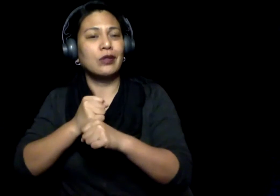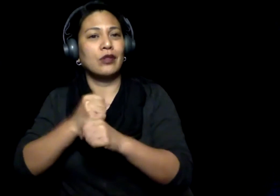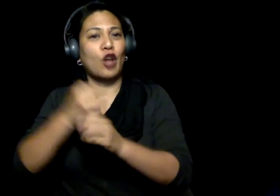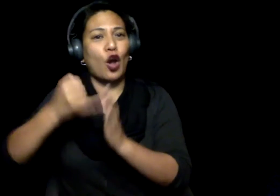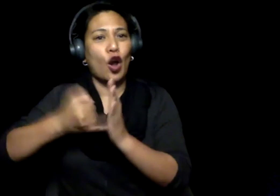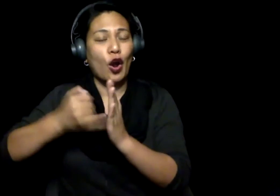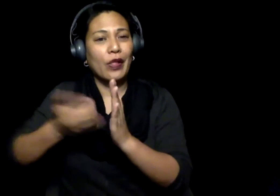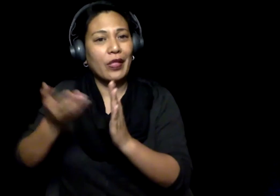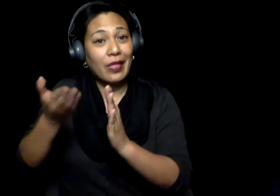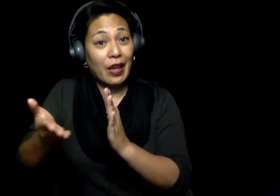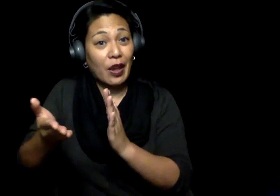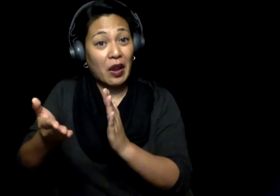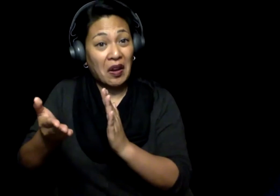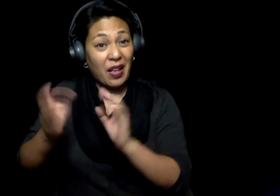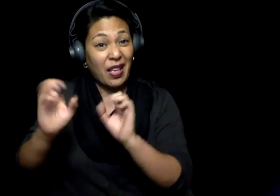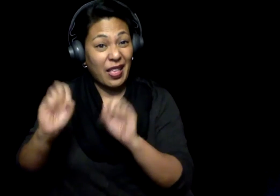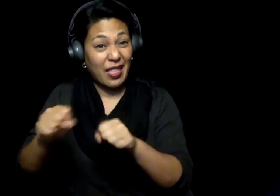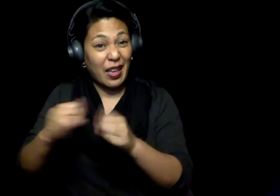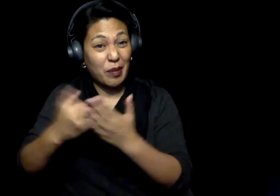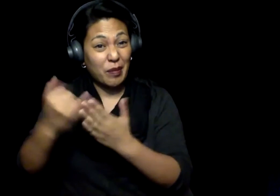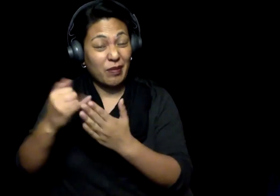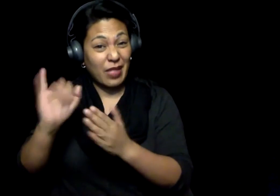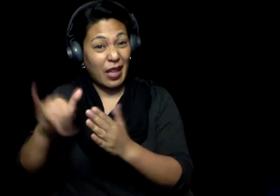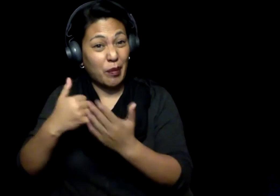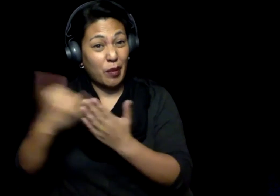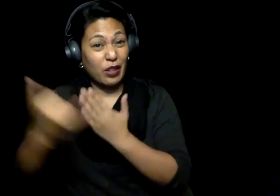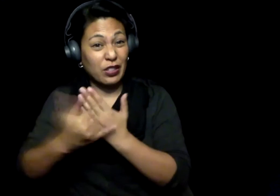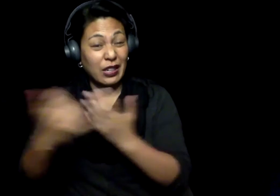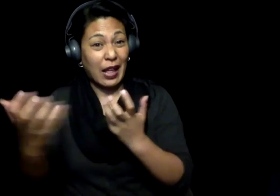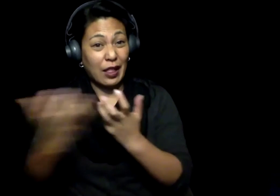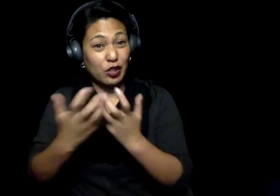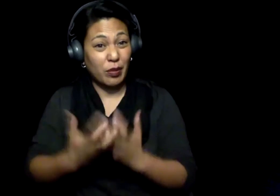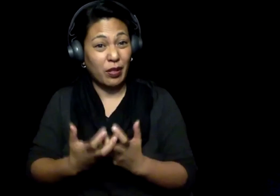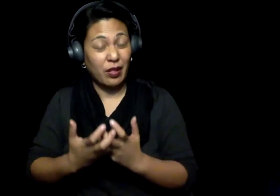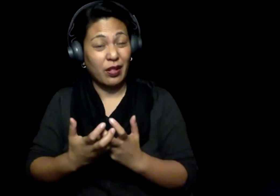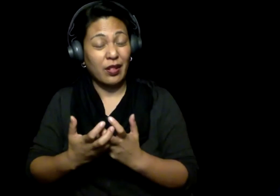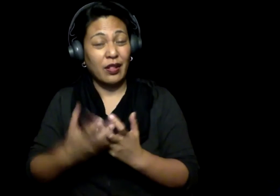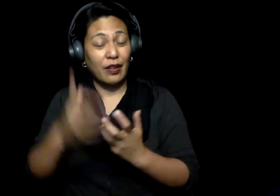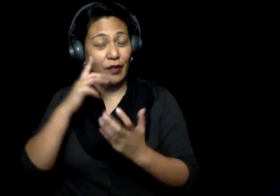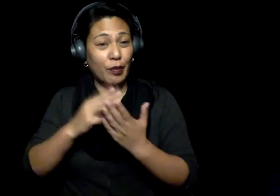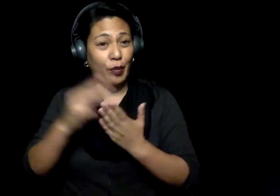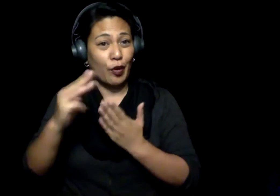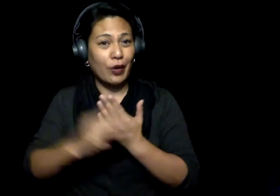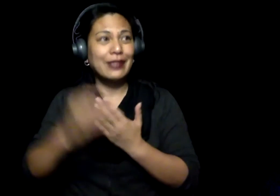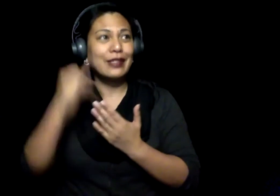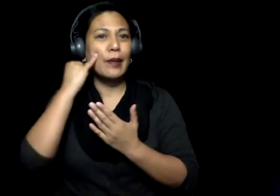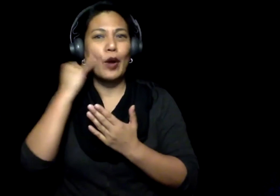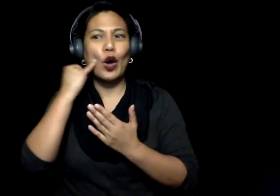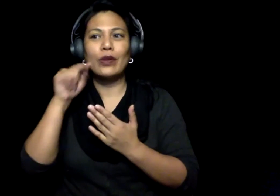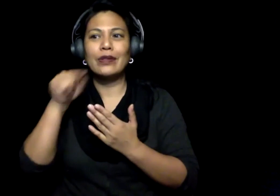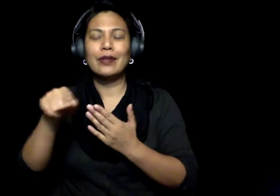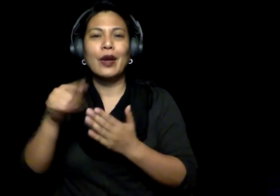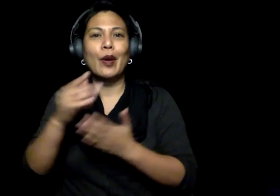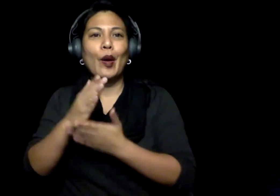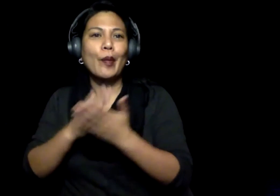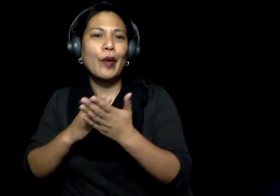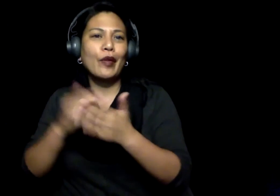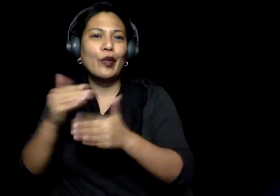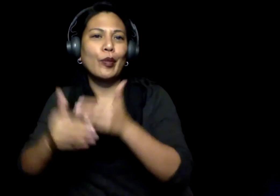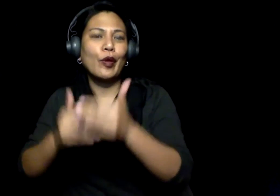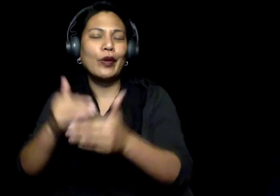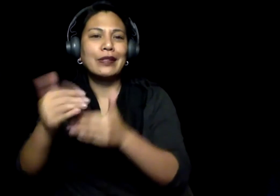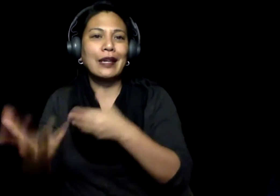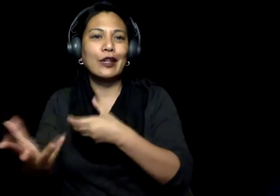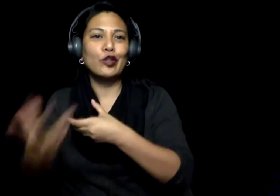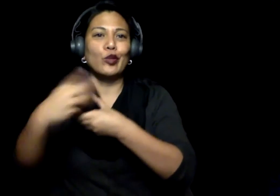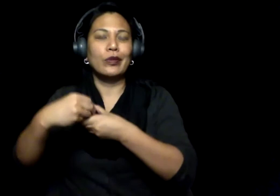an eligible project if there's, some kind of community engagement component? Could I do